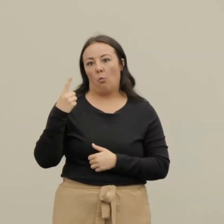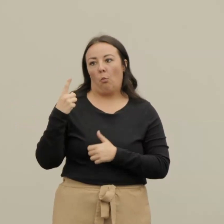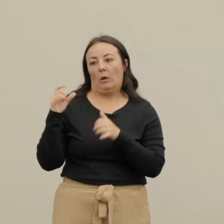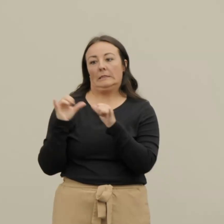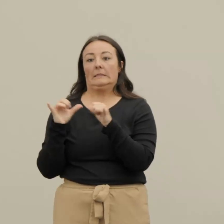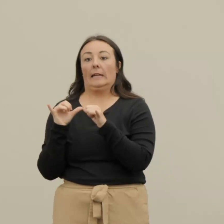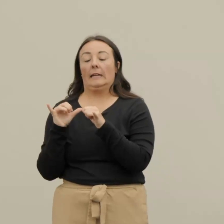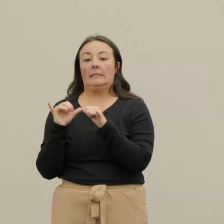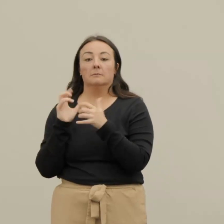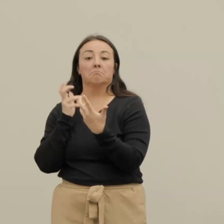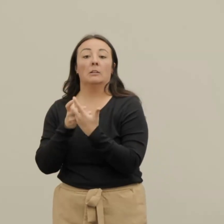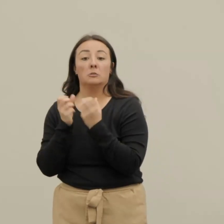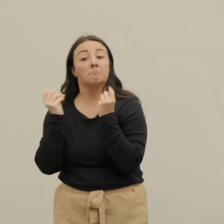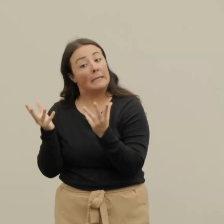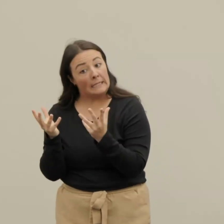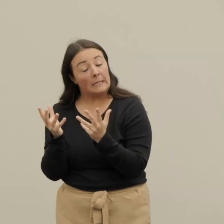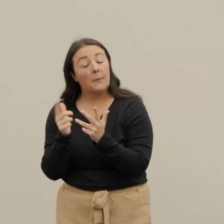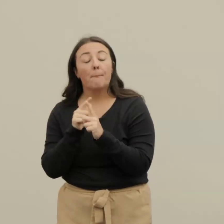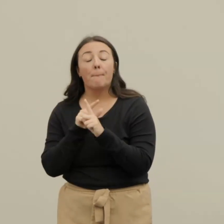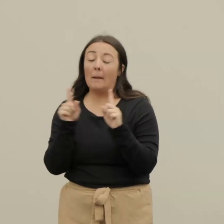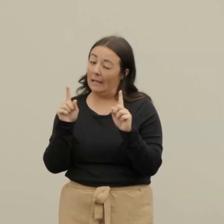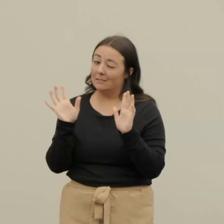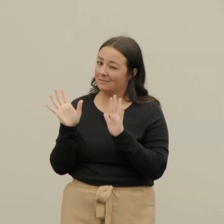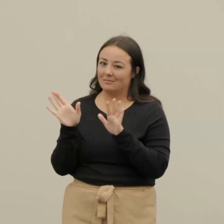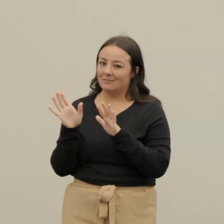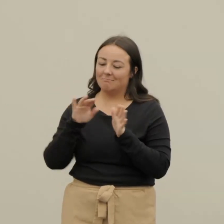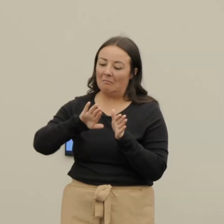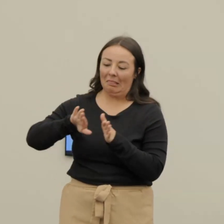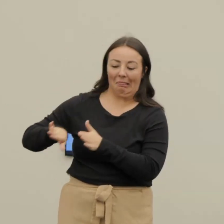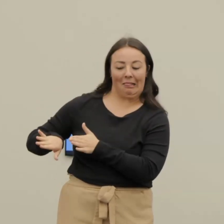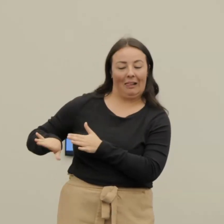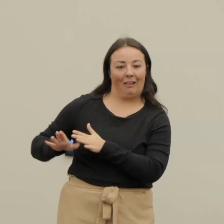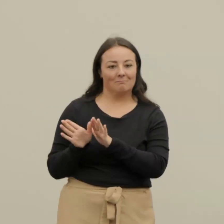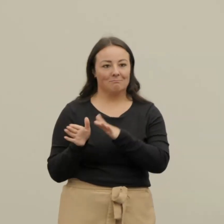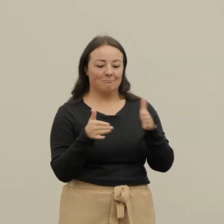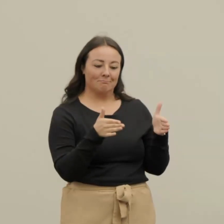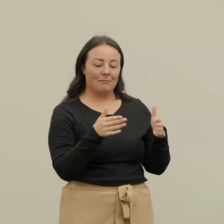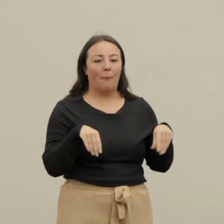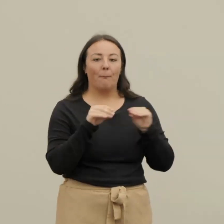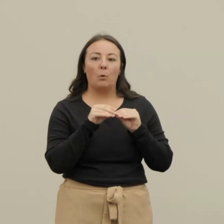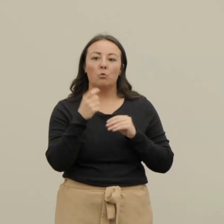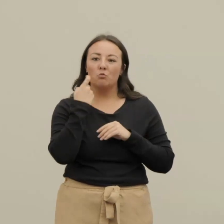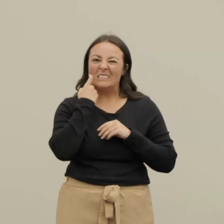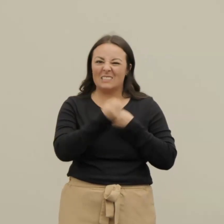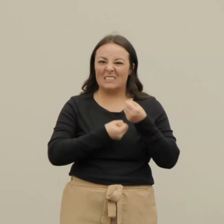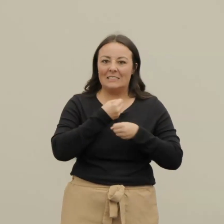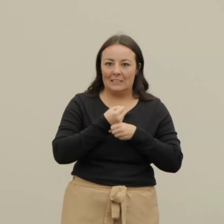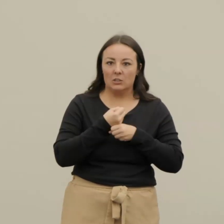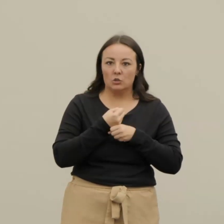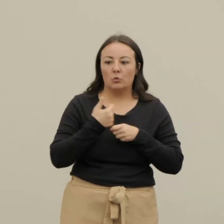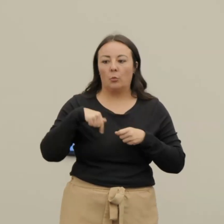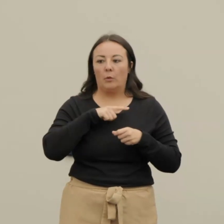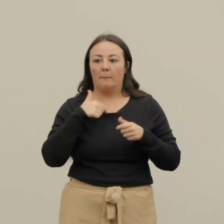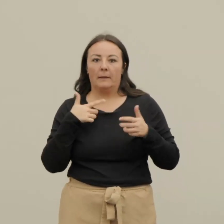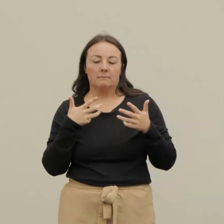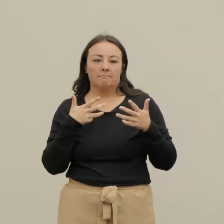but I love the area that we're moving into in recent years, and I see us continuing to move